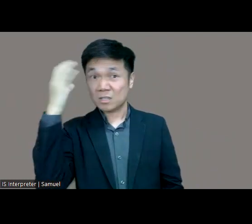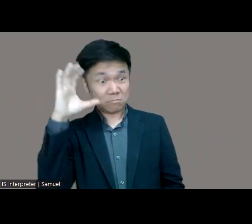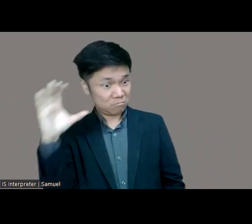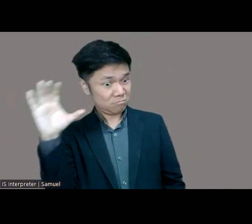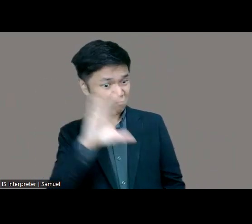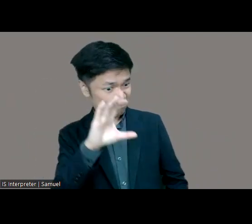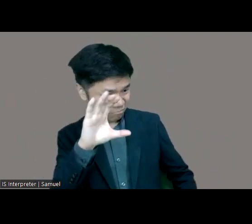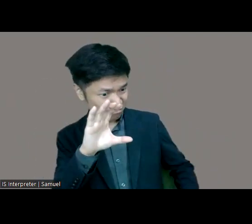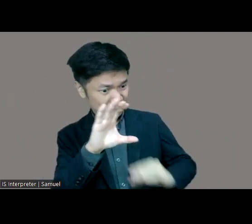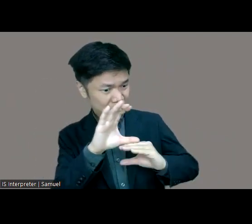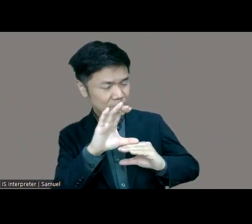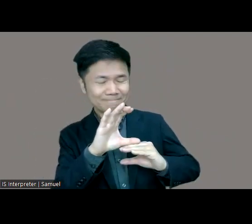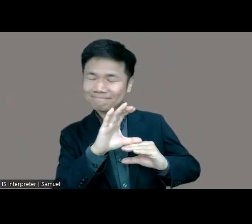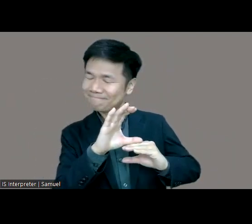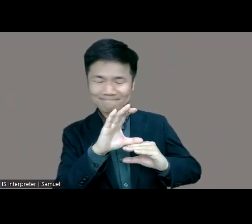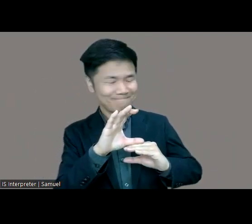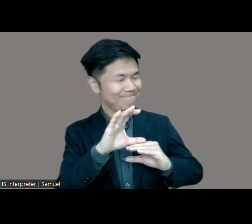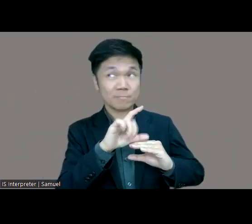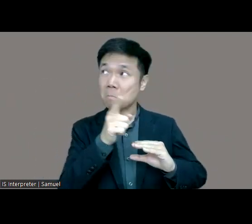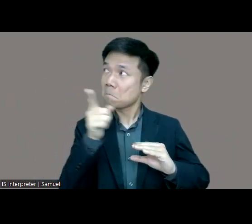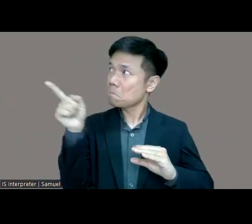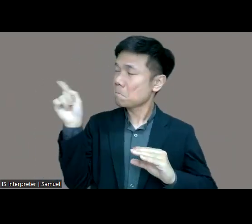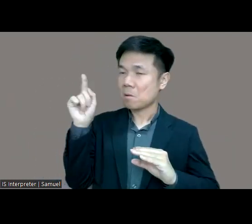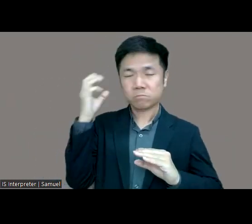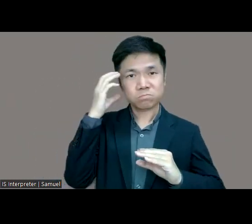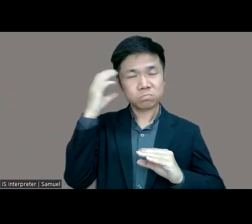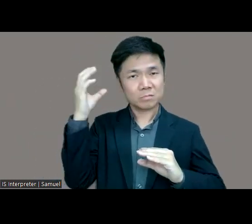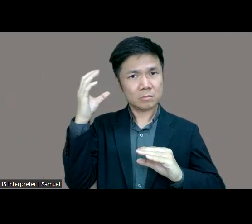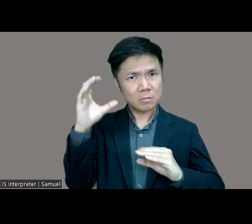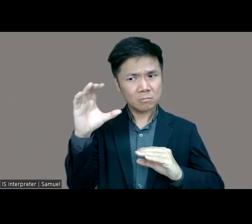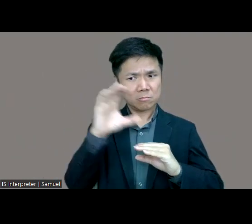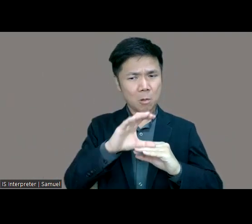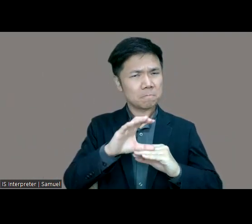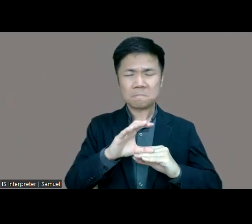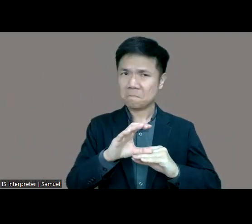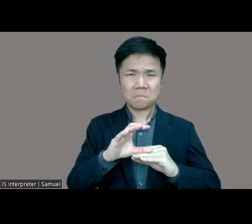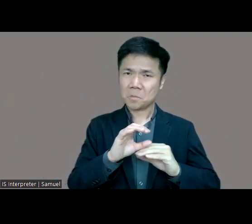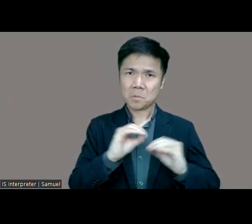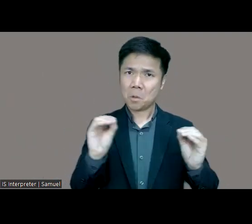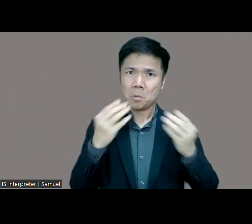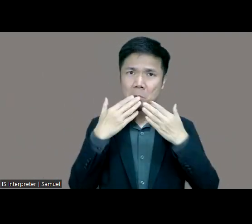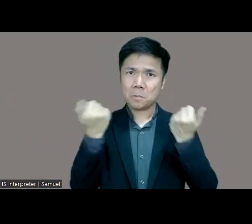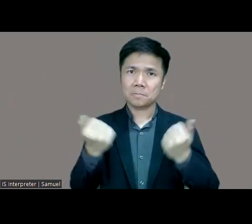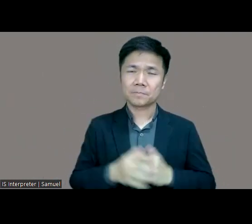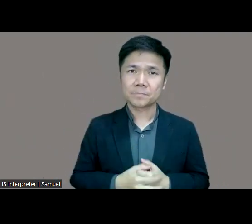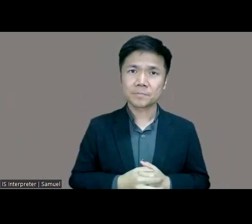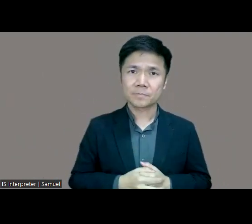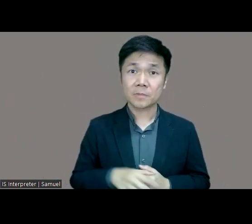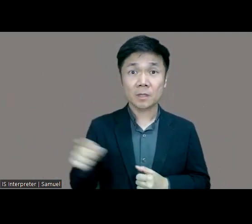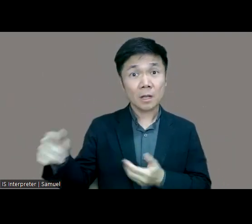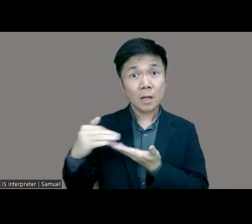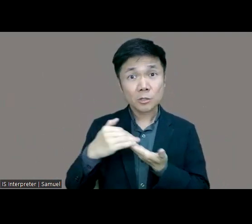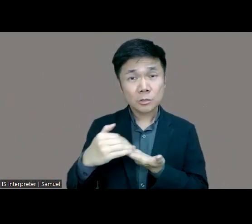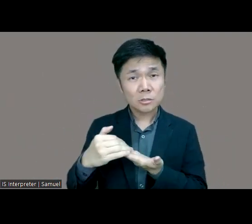employment, wages from any subsidized employment as income. So you cannot possibly get a